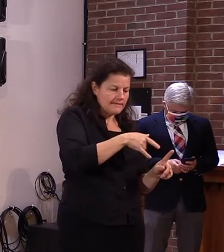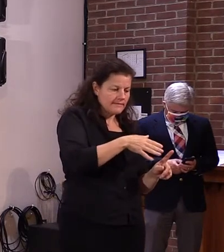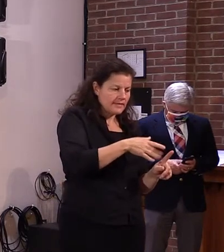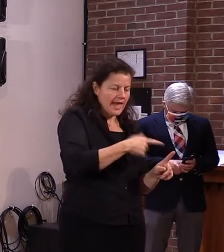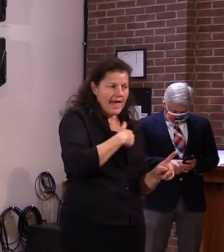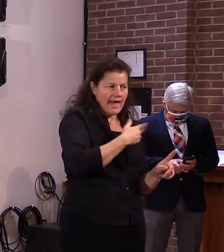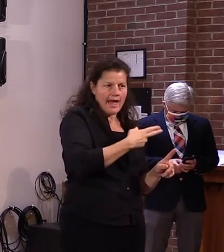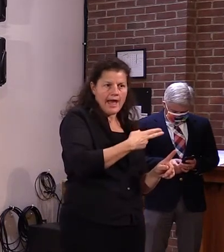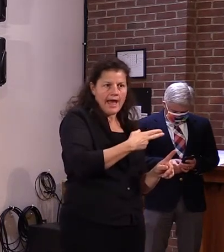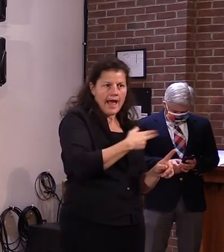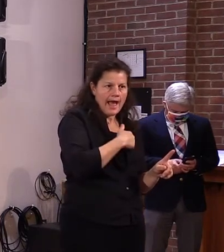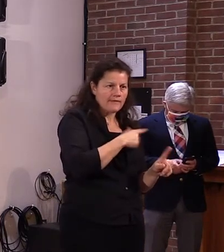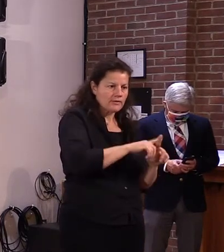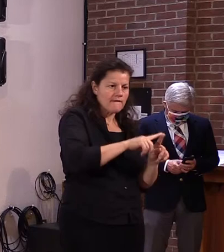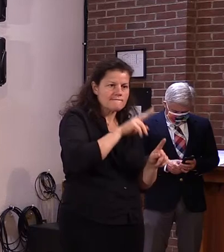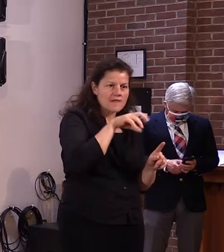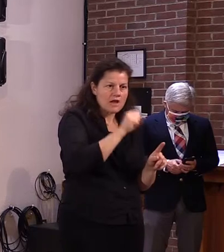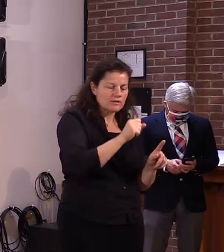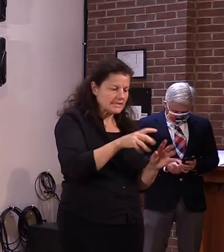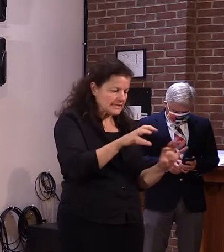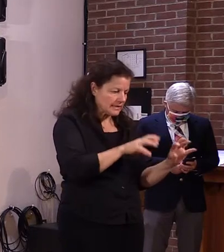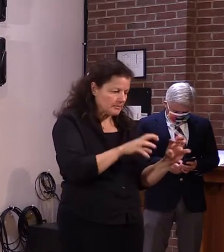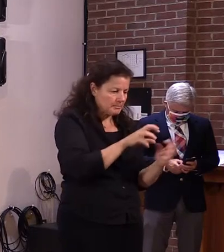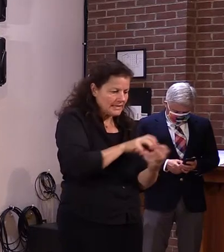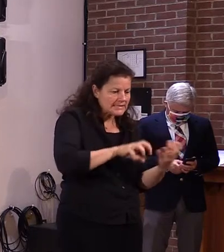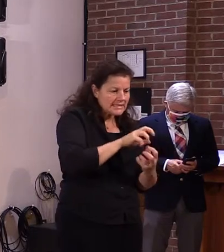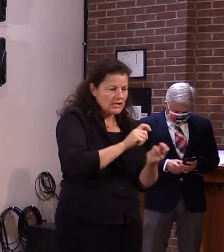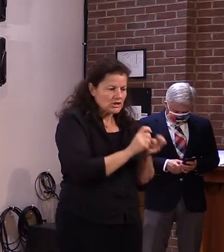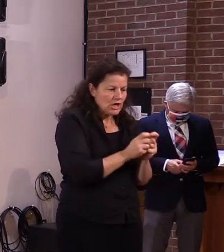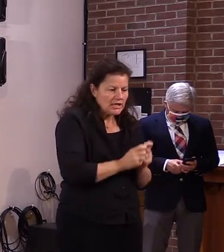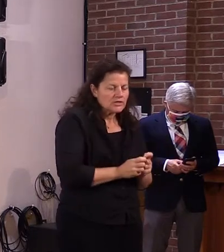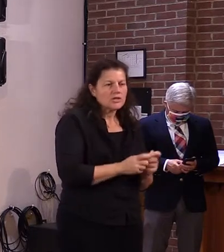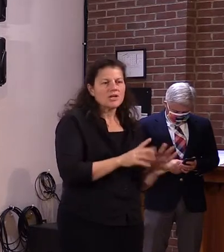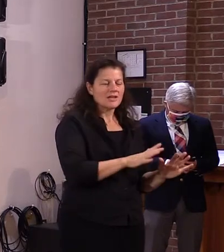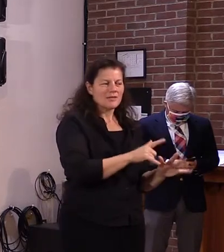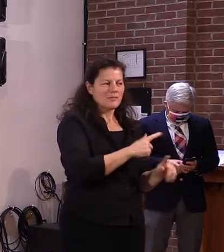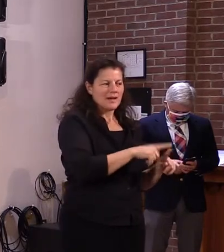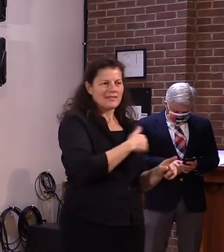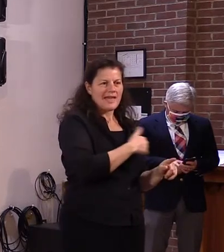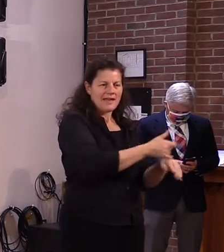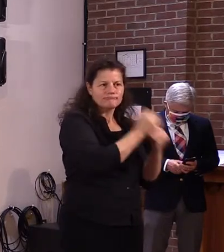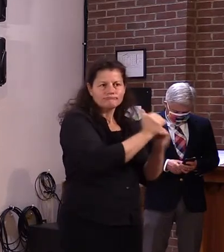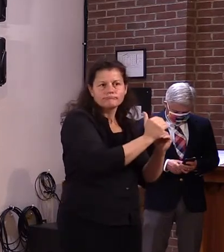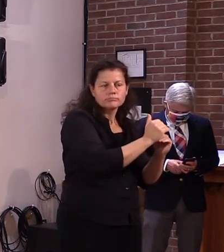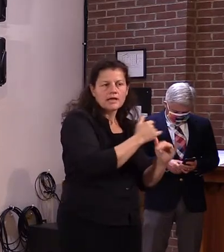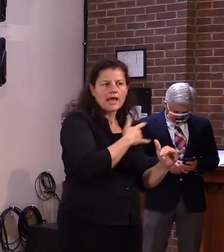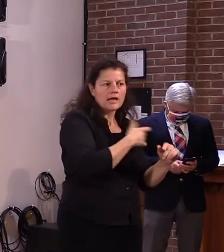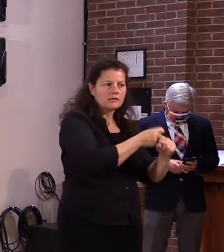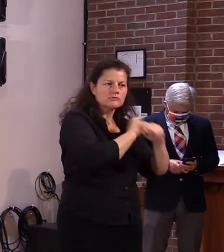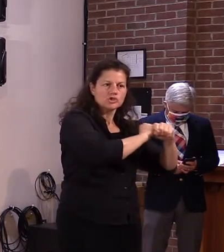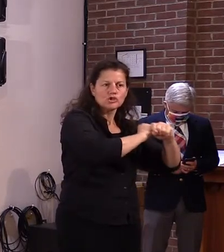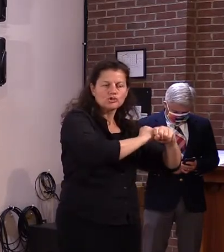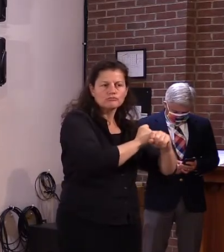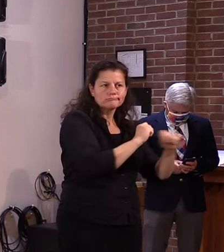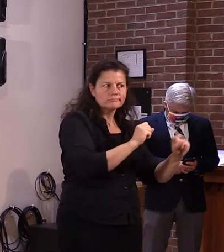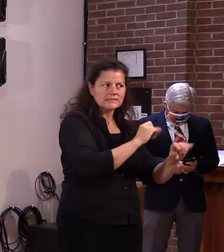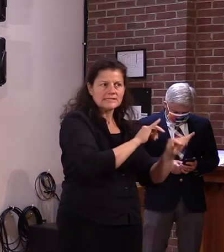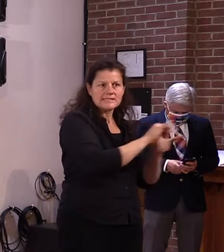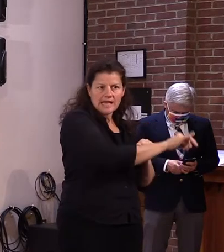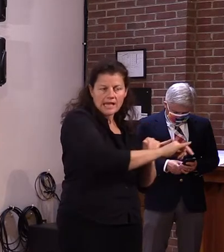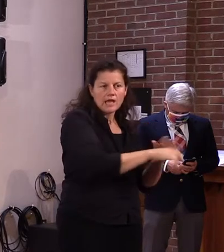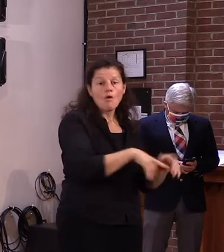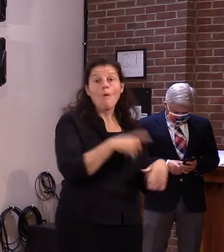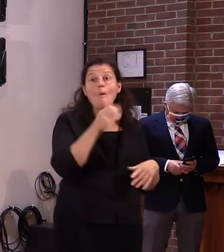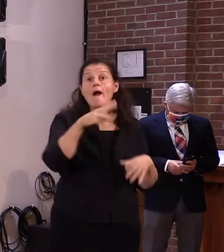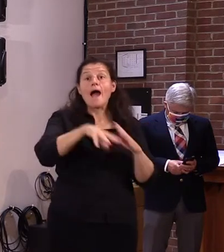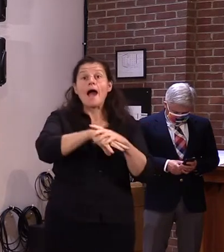high security protocols and precautions, or whether you subscribe to the zoonotic pathway, where it is Mother Nature